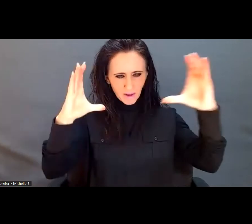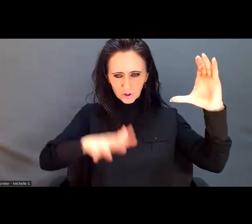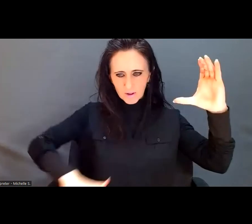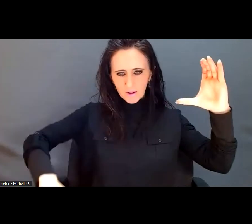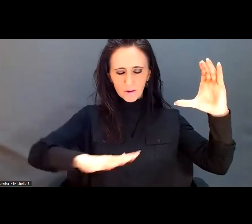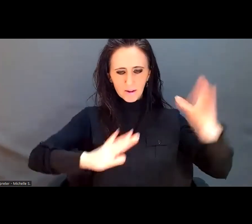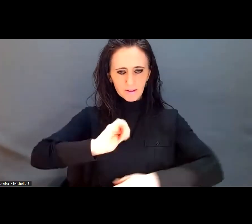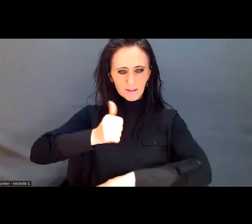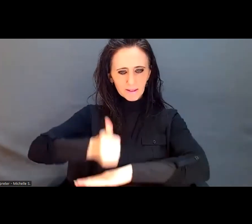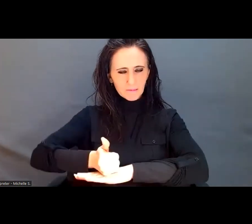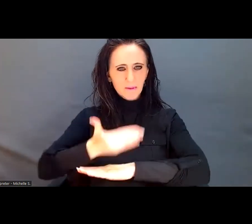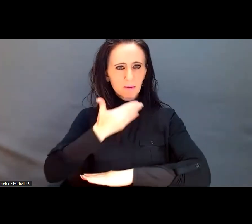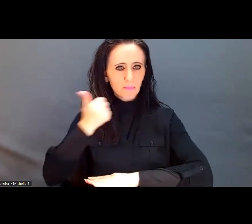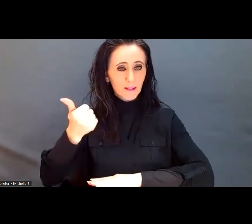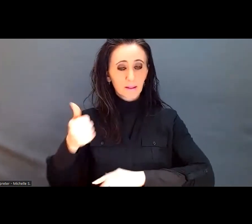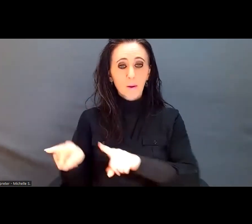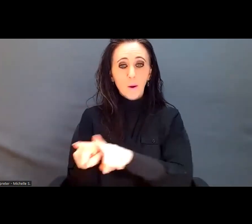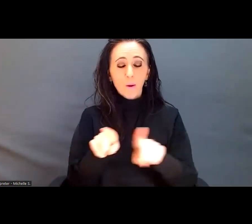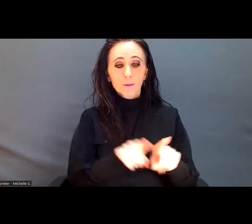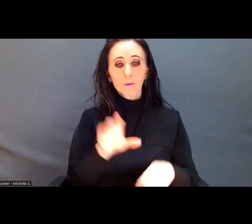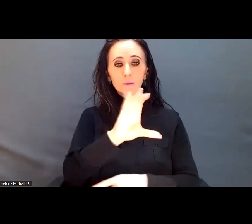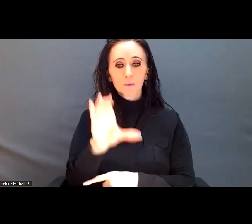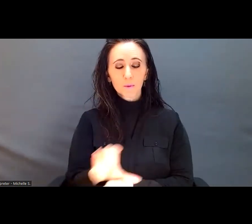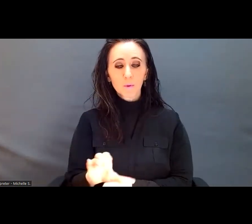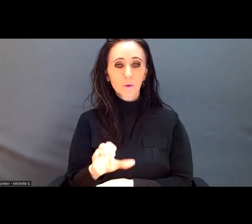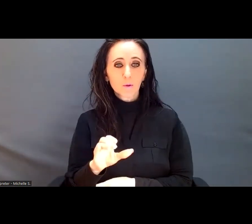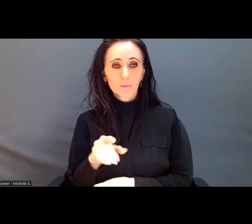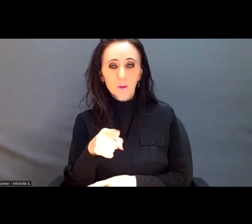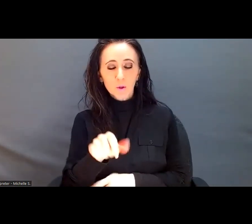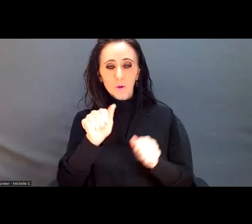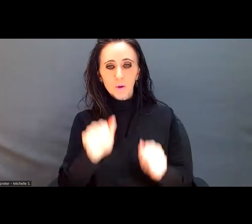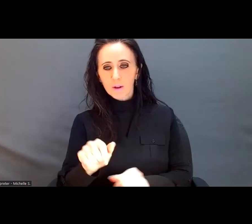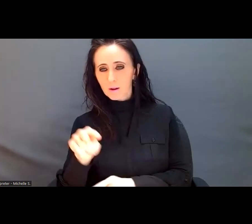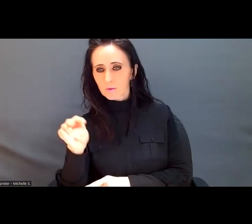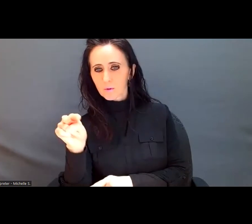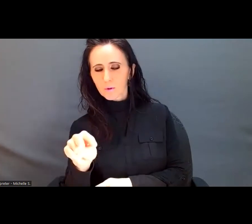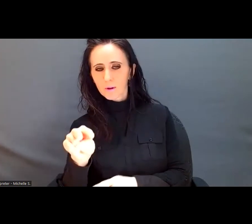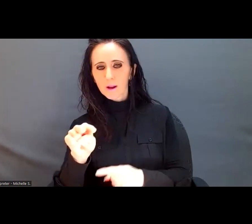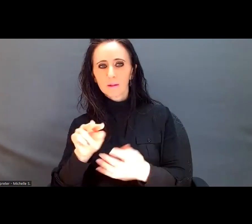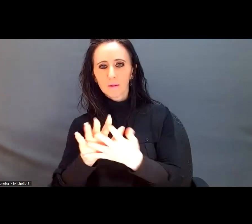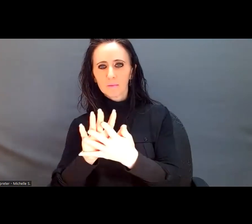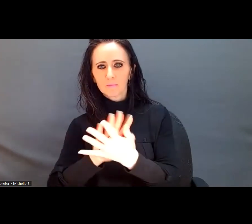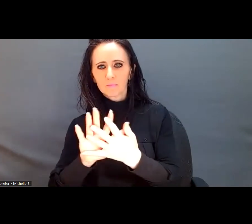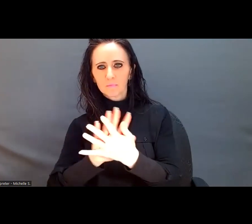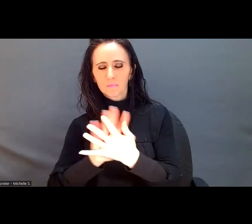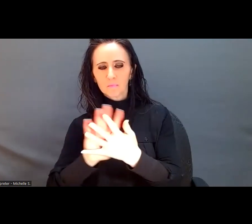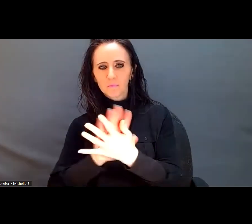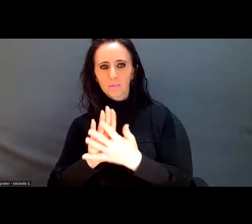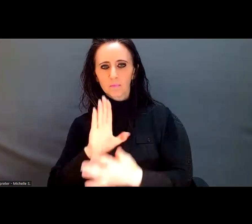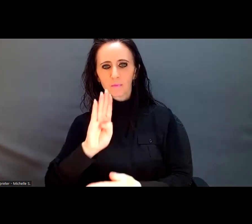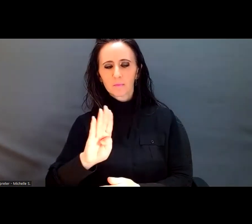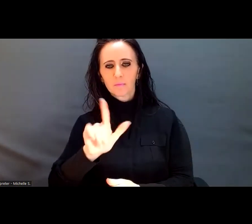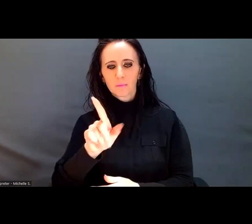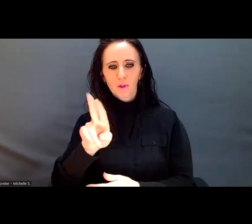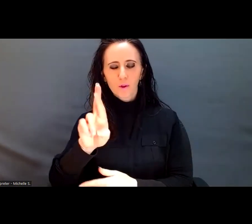how to use the blur option on Zoom or MS Teams if you don't know how, right? So you can blur your background or have